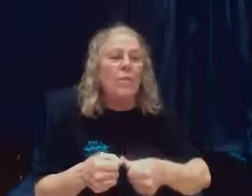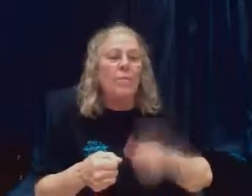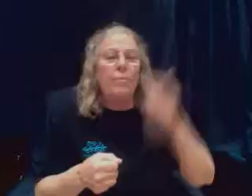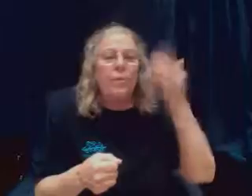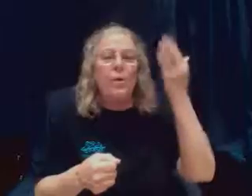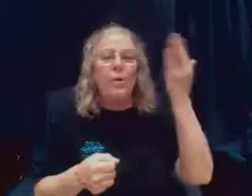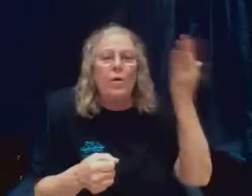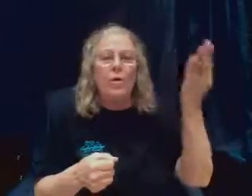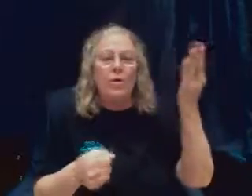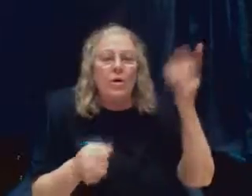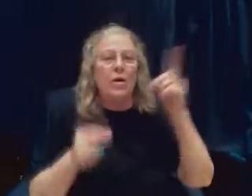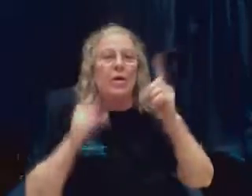remember